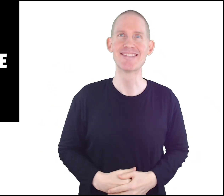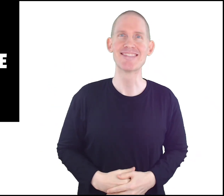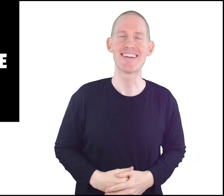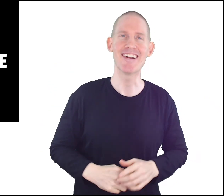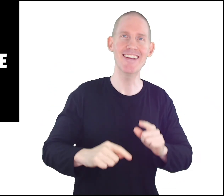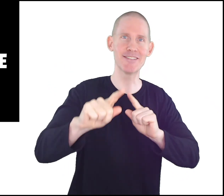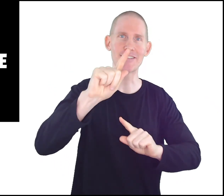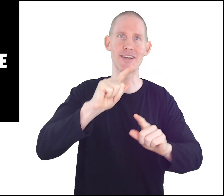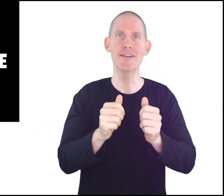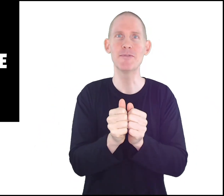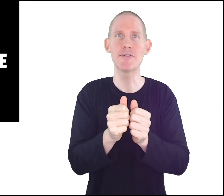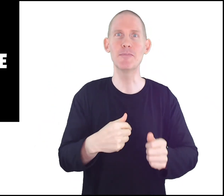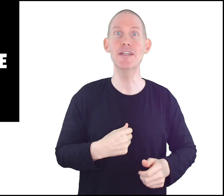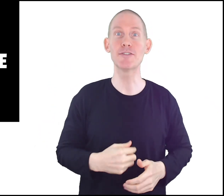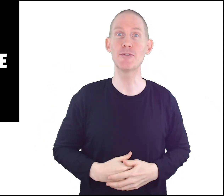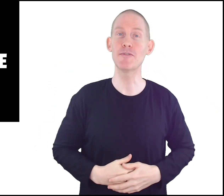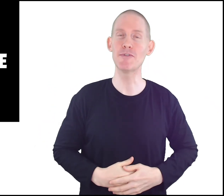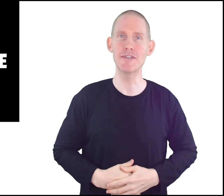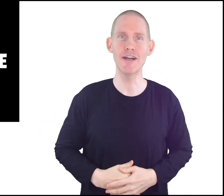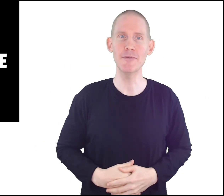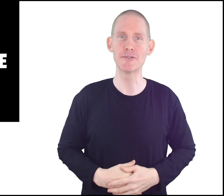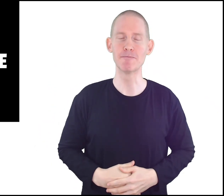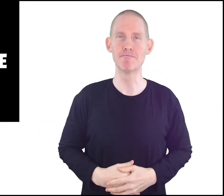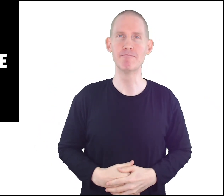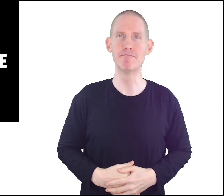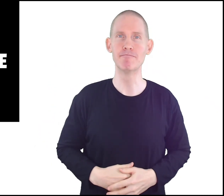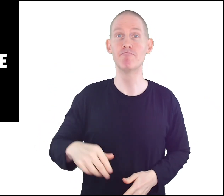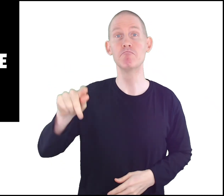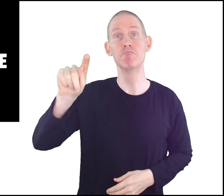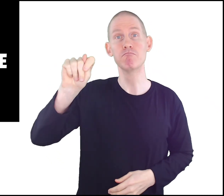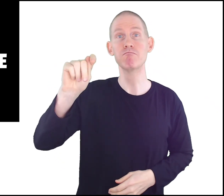All right, sign with me. Let's do it a few times.